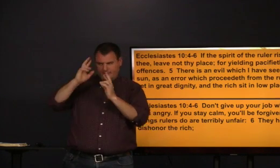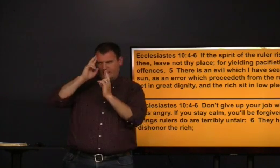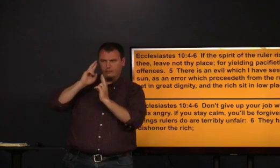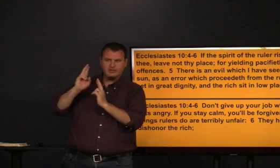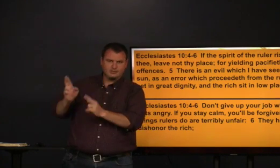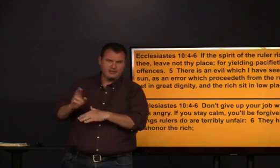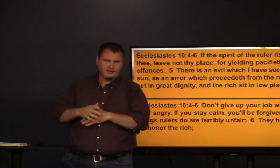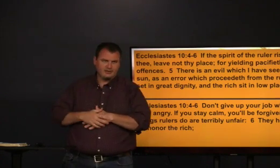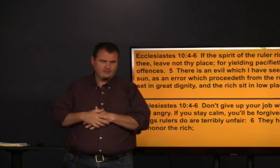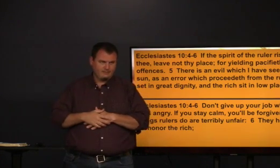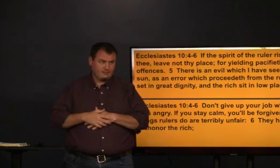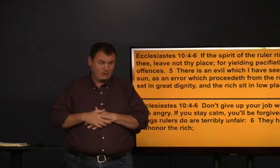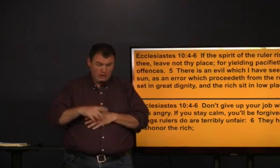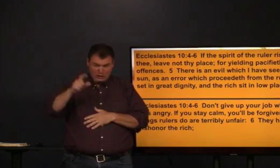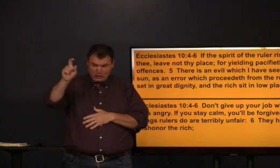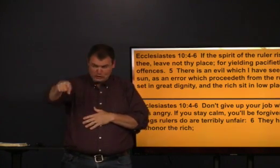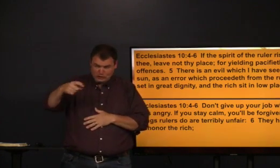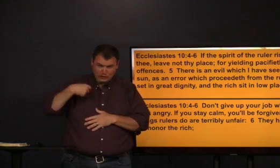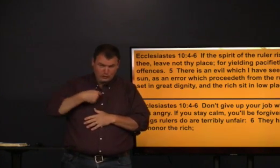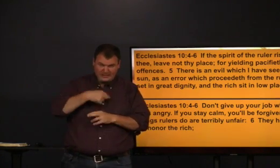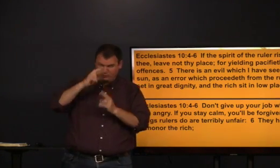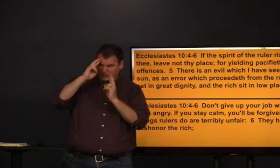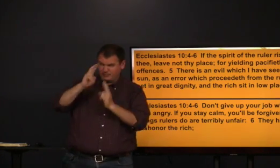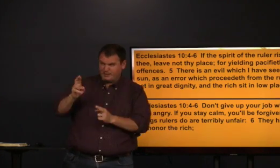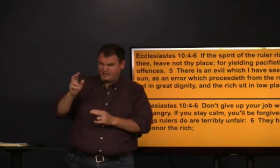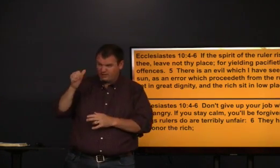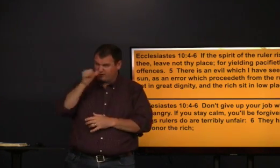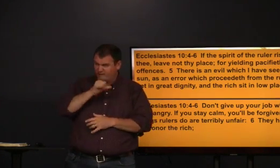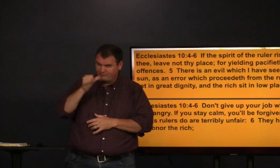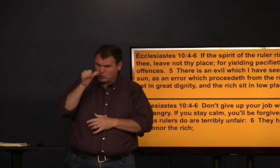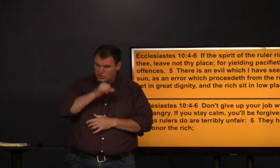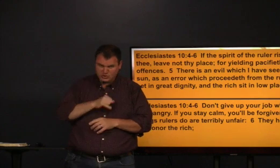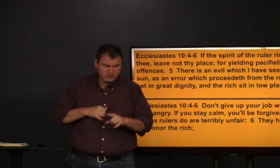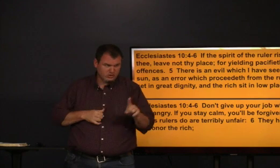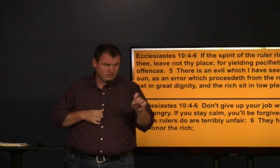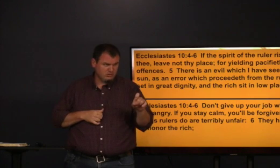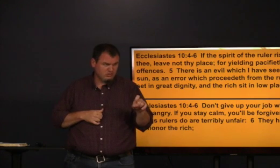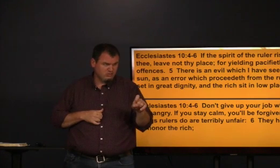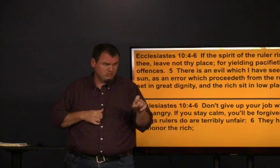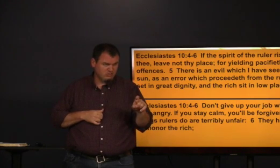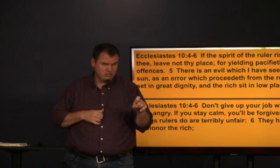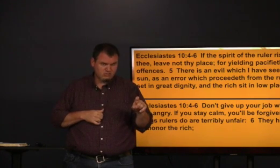and respected. Should we respect fools?